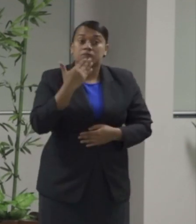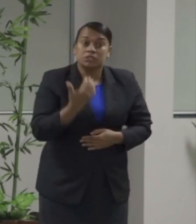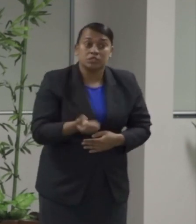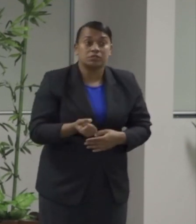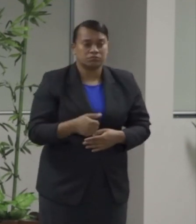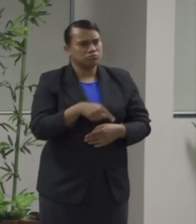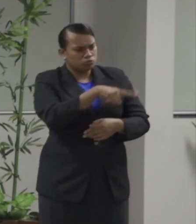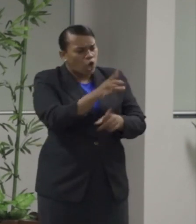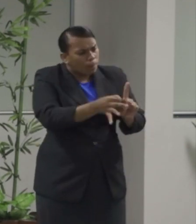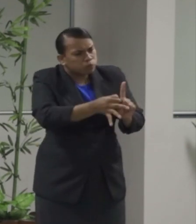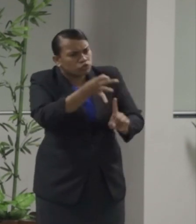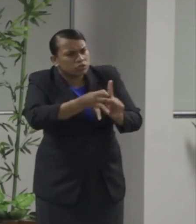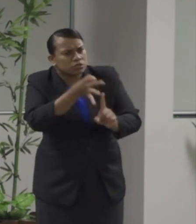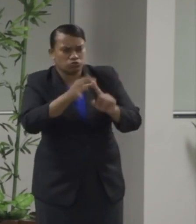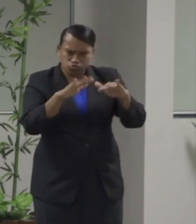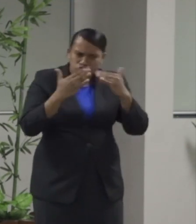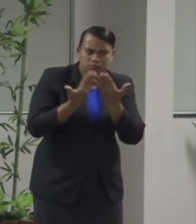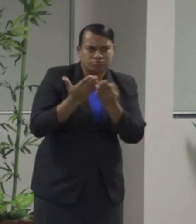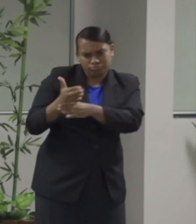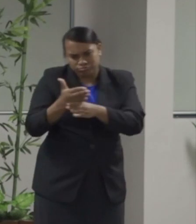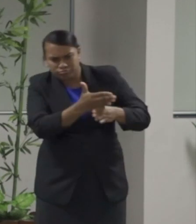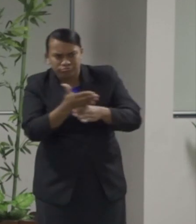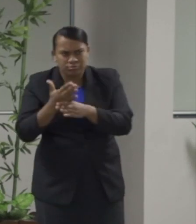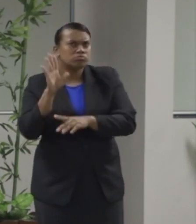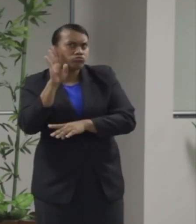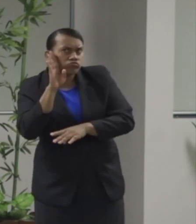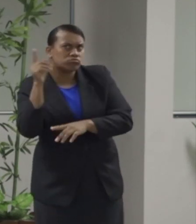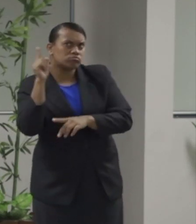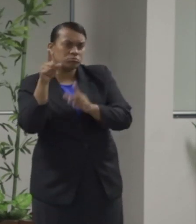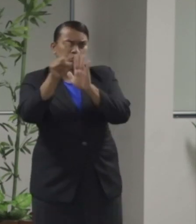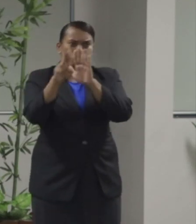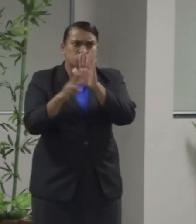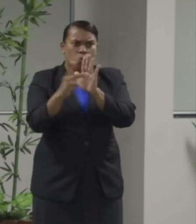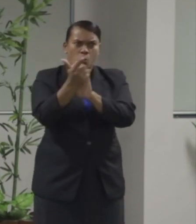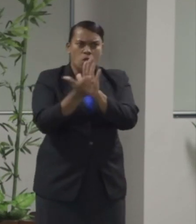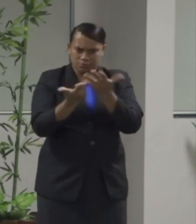your socks, keep to the rules, and get your city through this together.